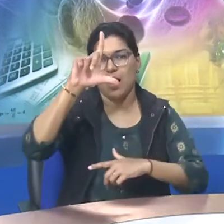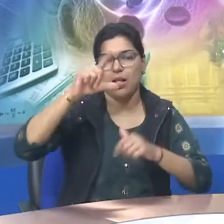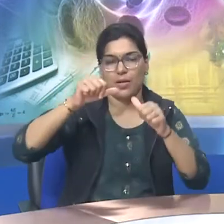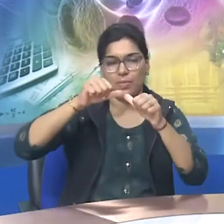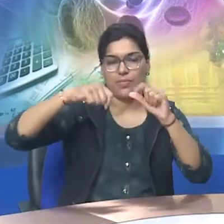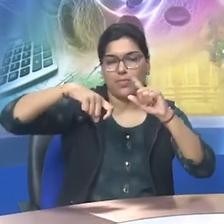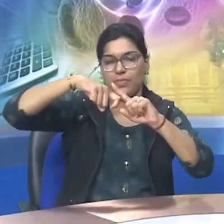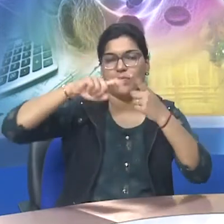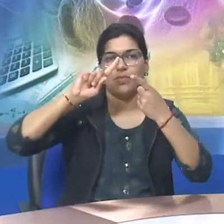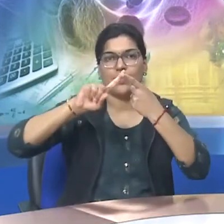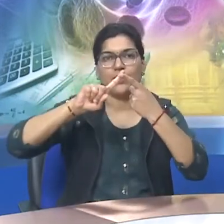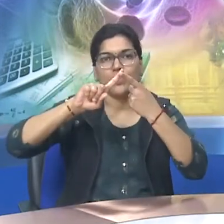explains